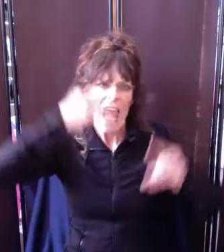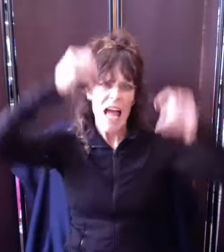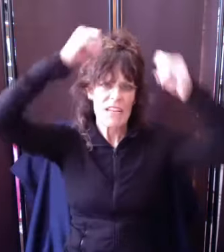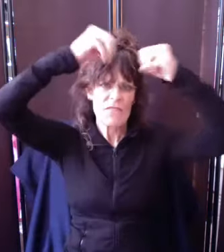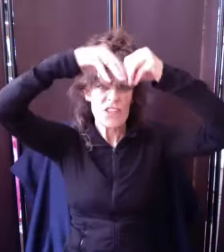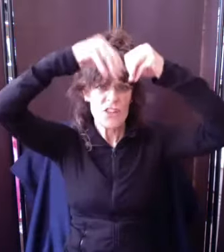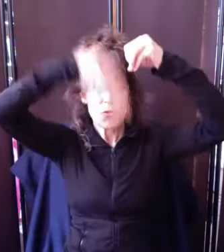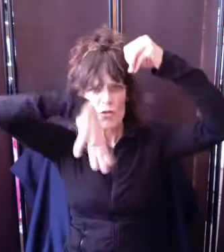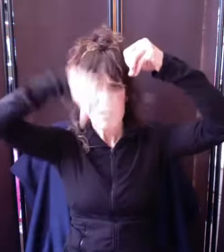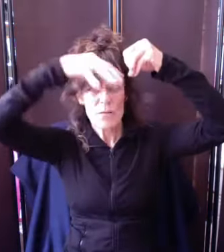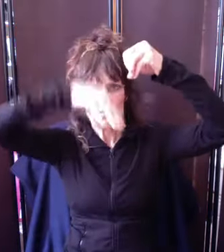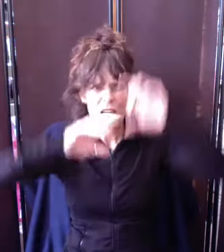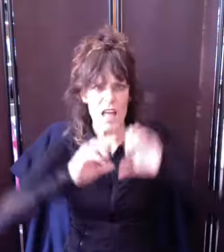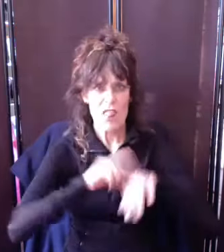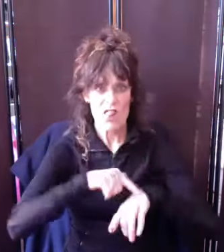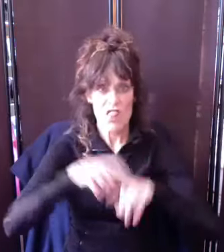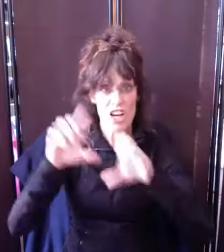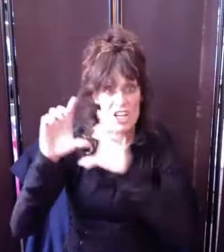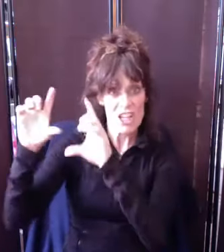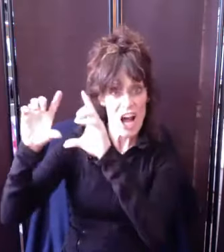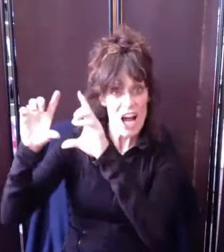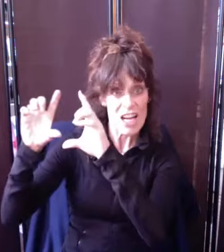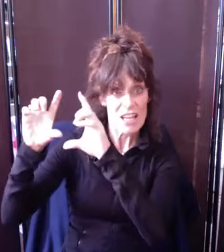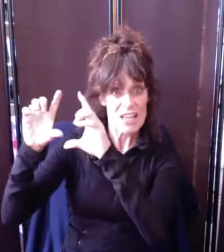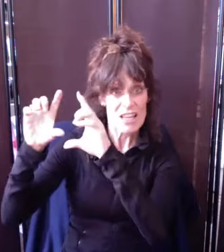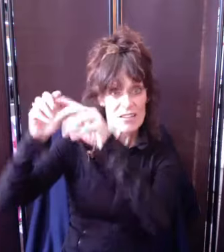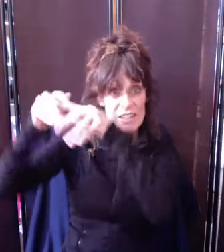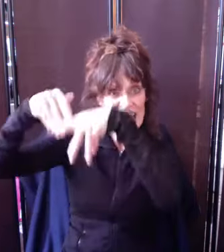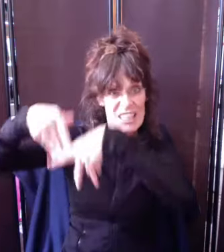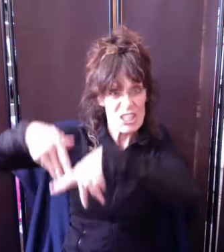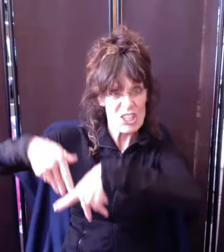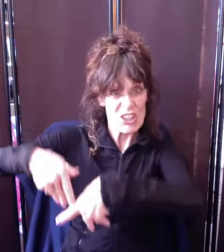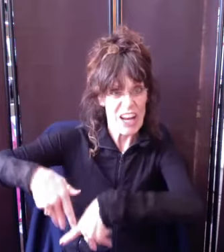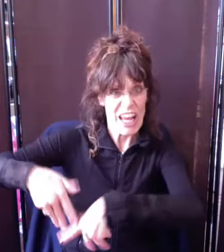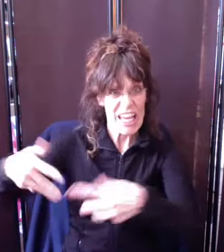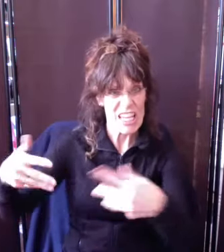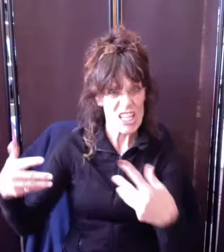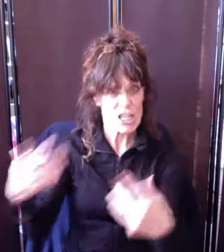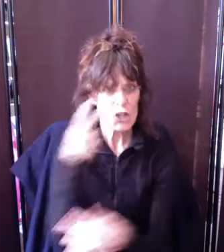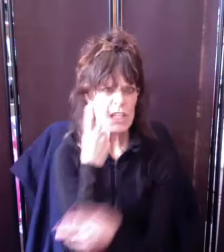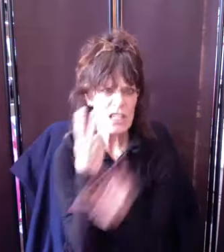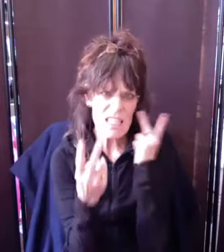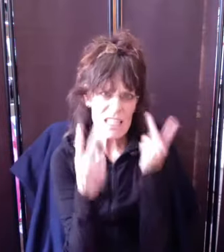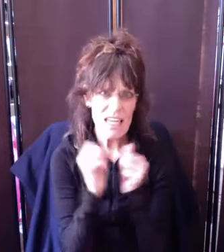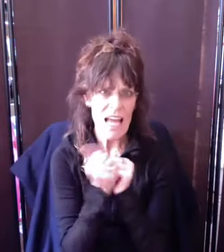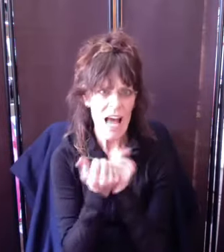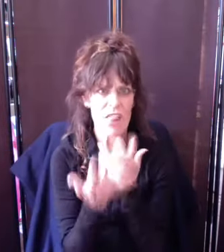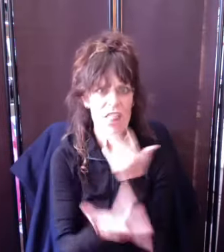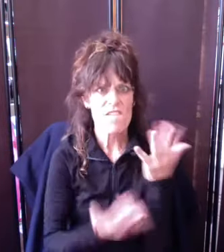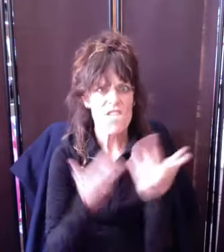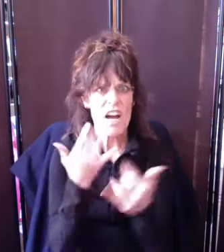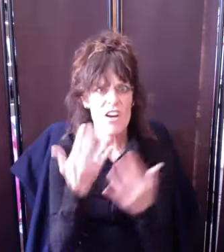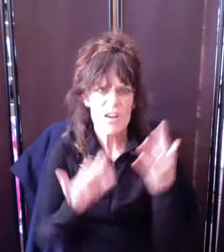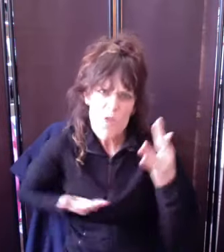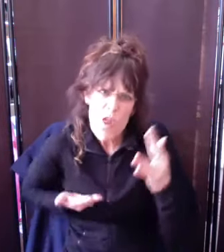was literally, like stretched. And you could see how the fire had run through that room and up the walls